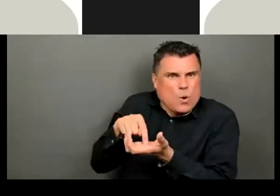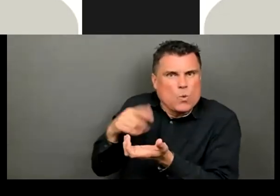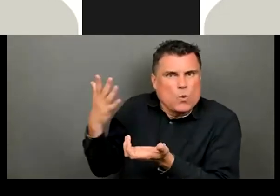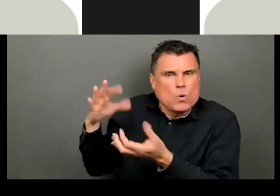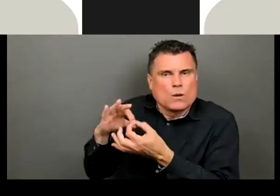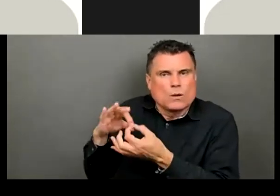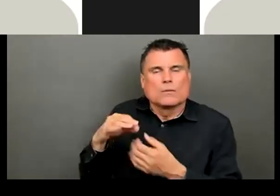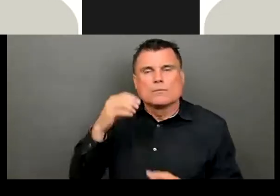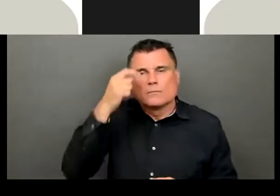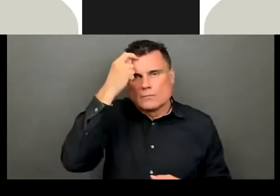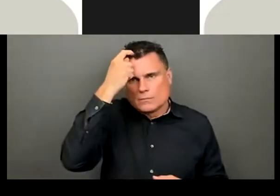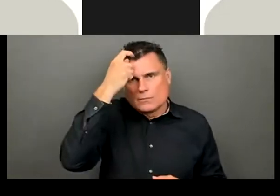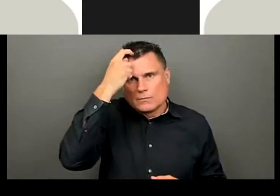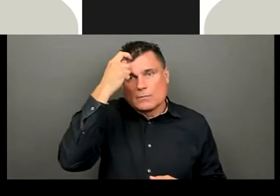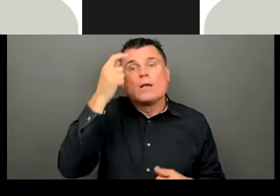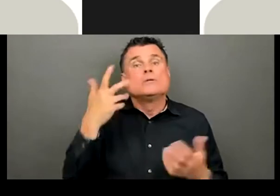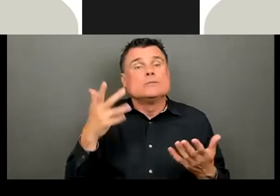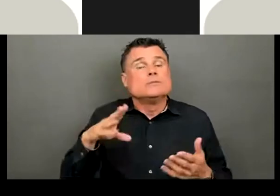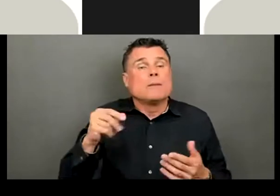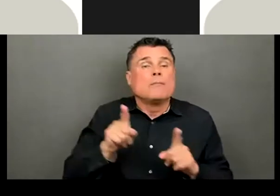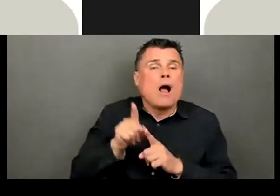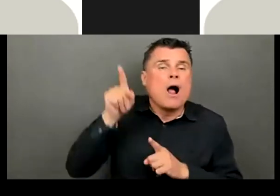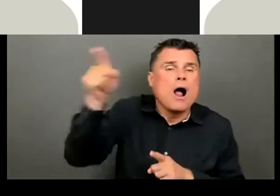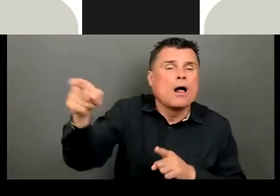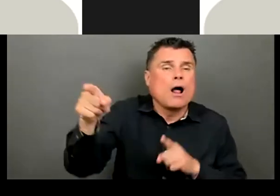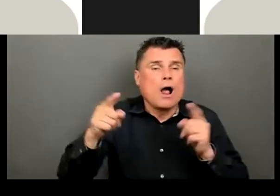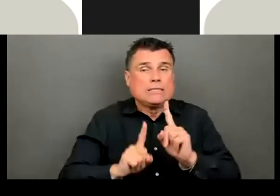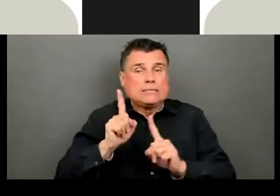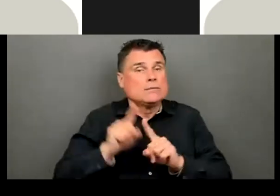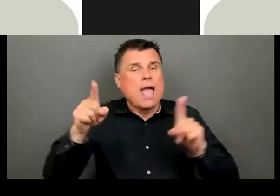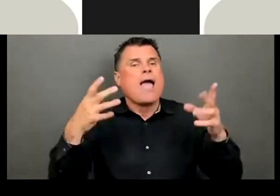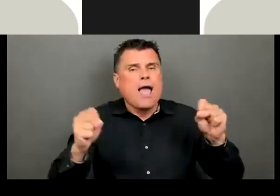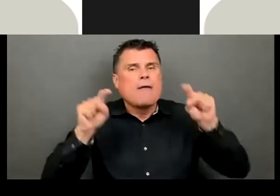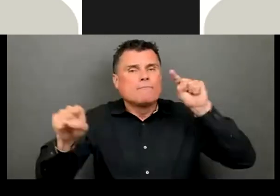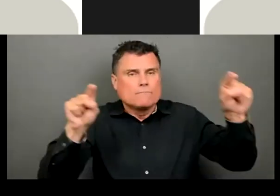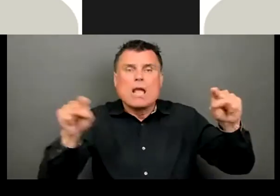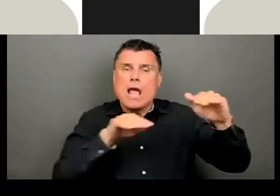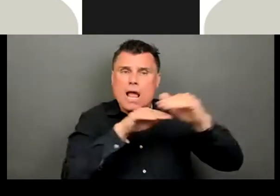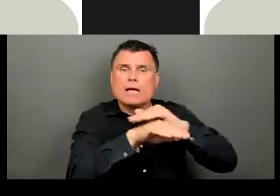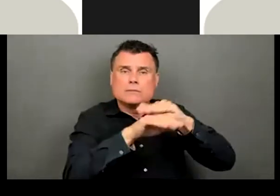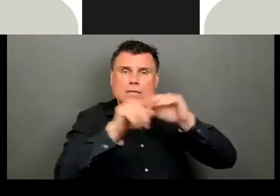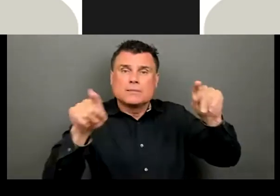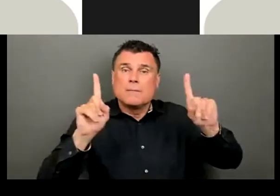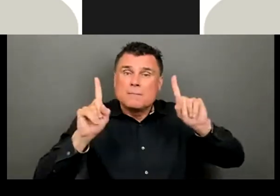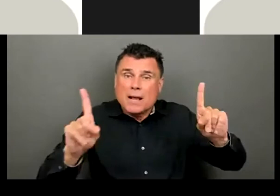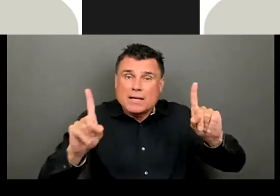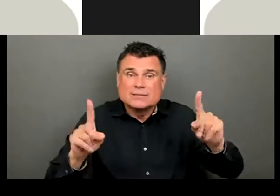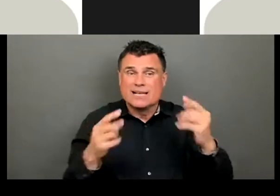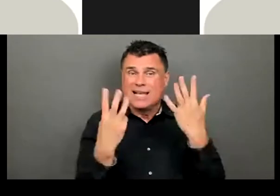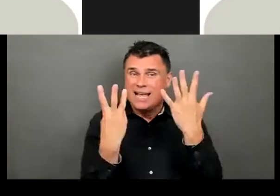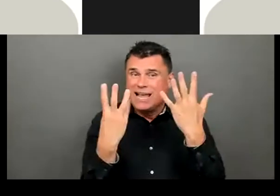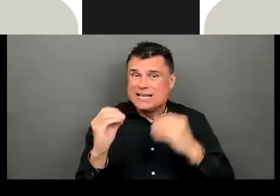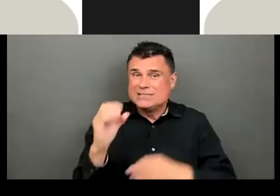in the remote areas today. And this the 80% of the population or more than 80% of the population